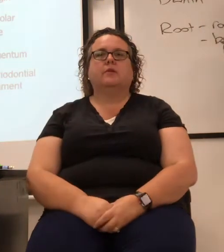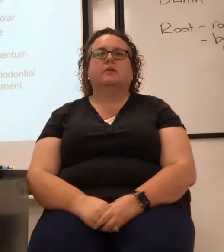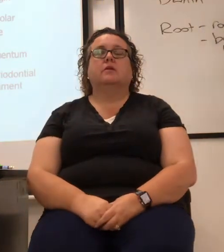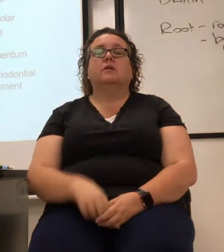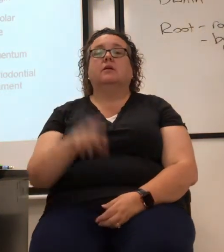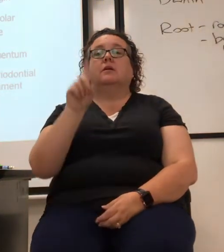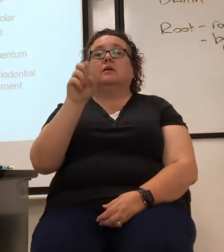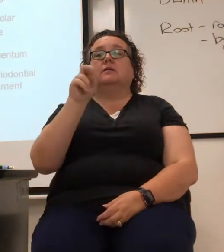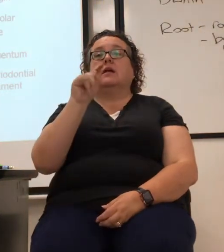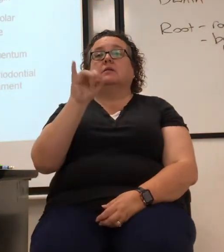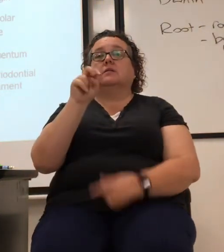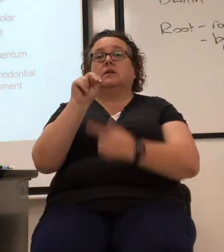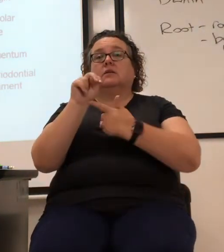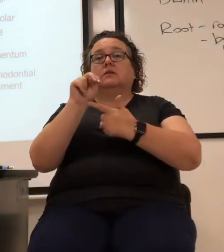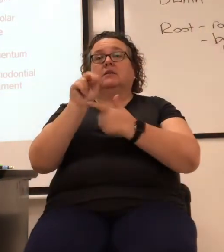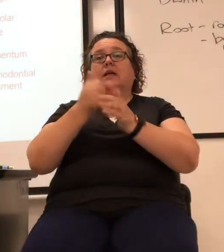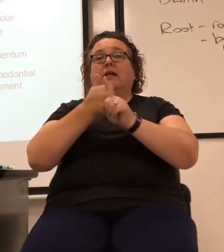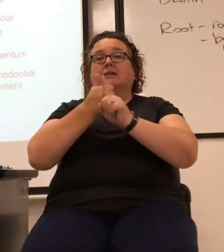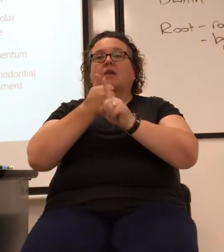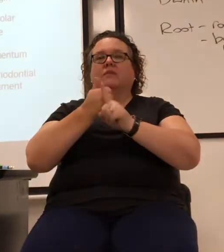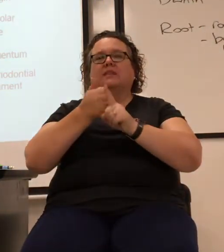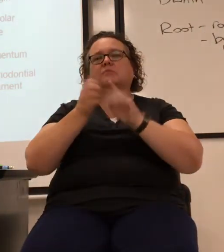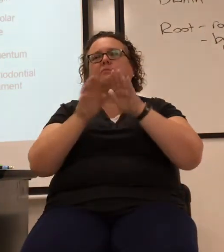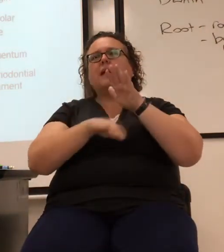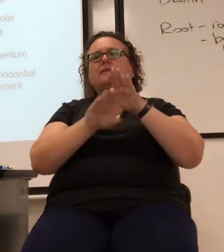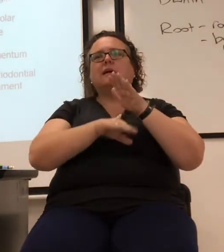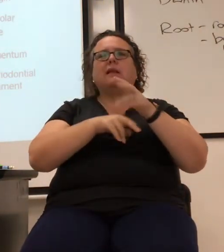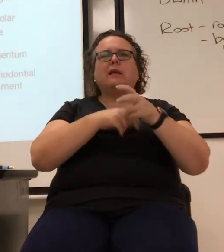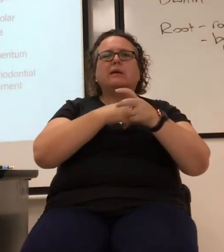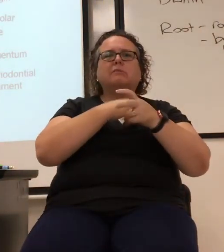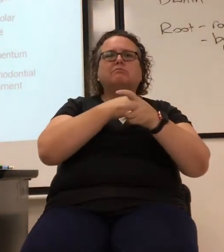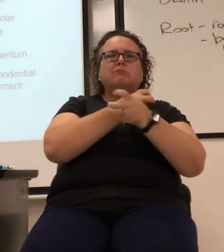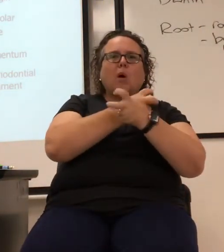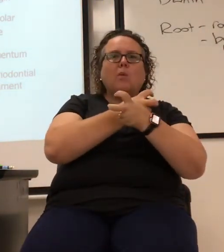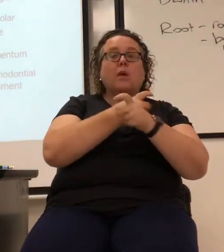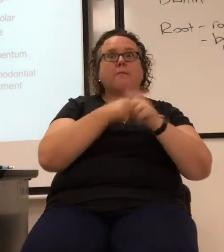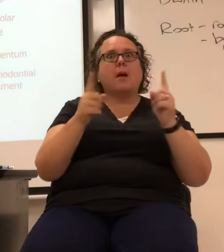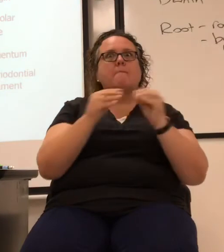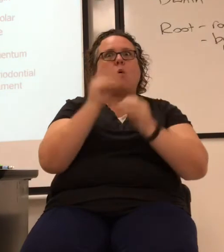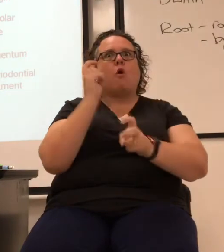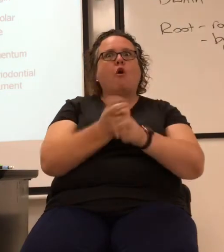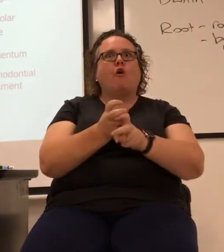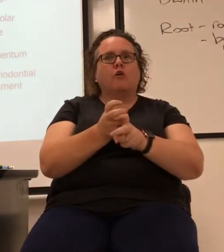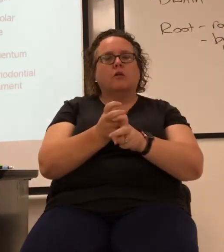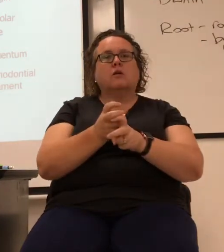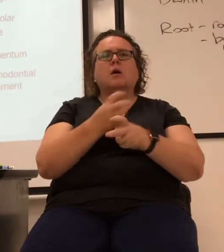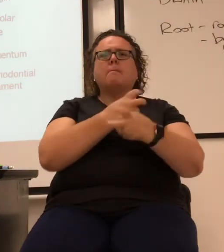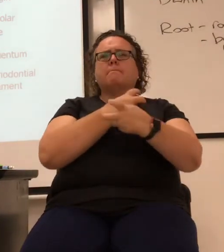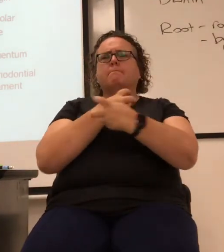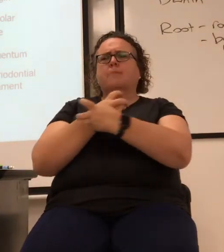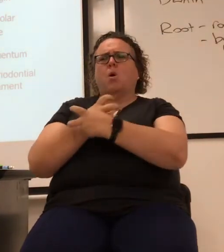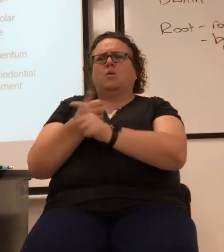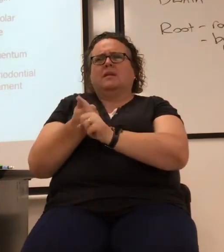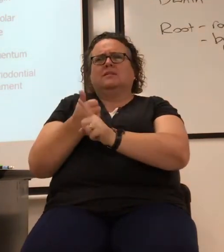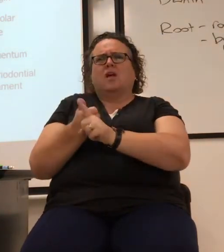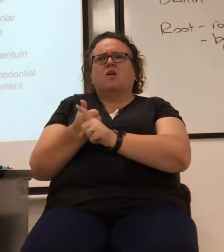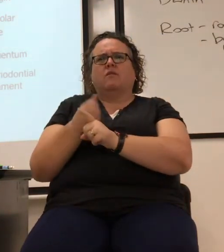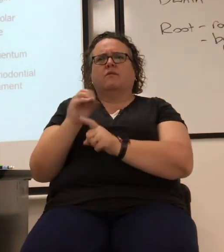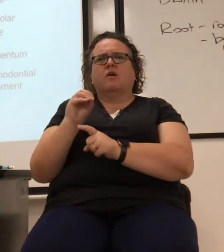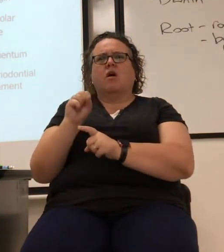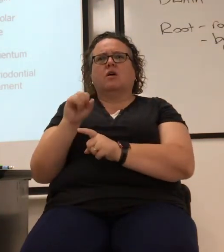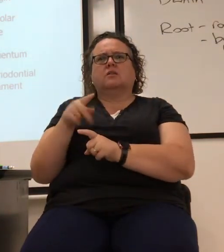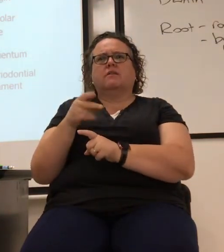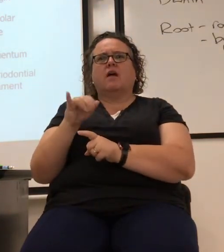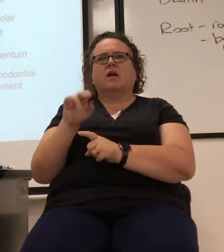Dentin, it's basically bone tissue, but it's even harder. Bone tissue ossifies, it's something like 50%